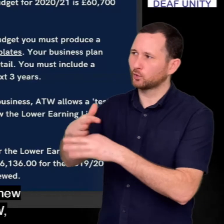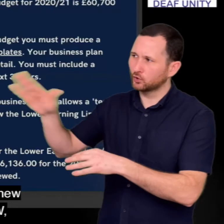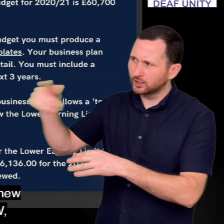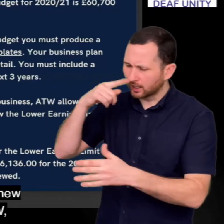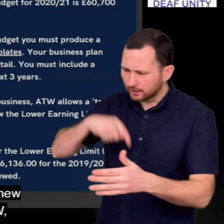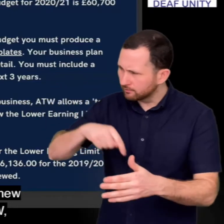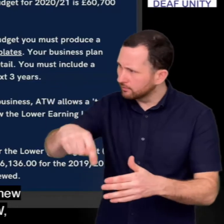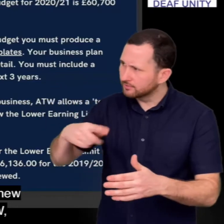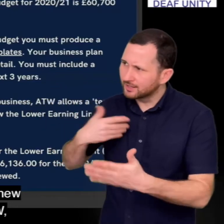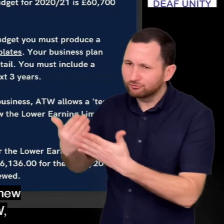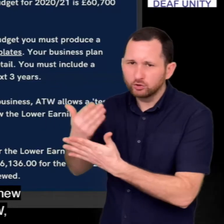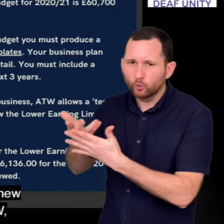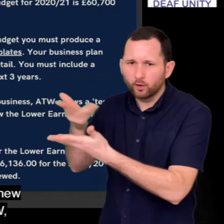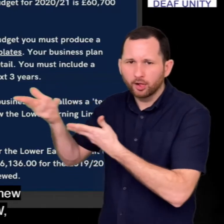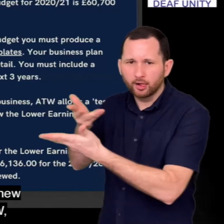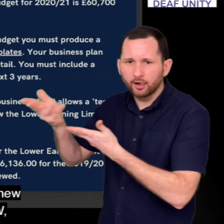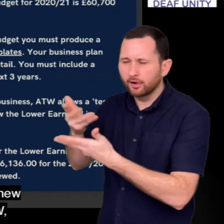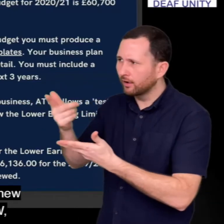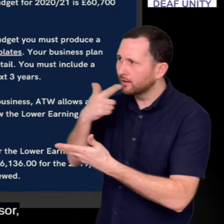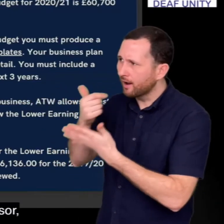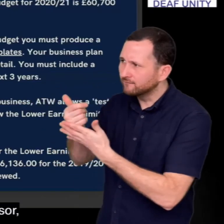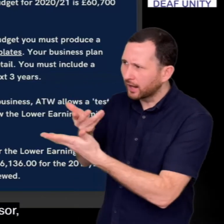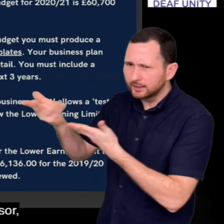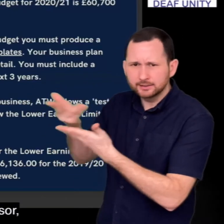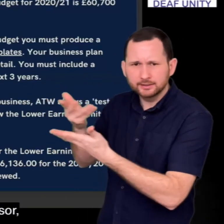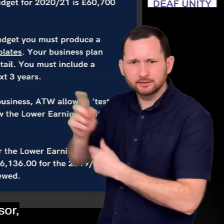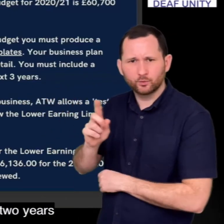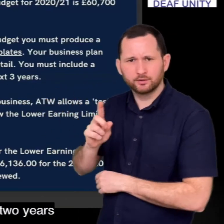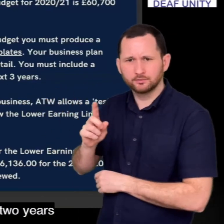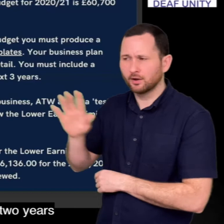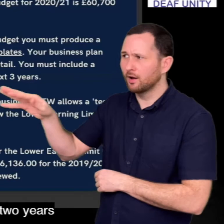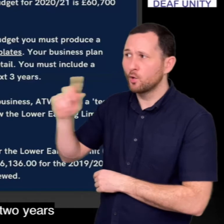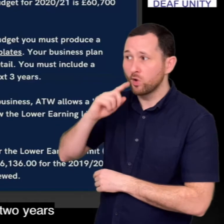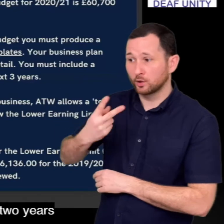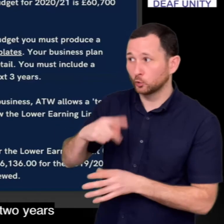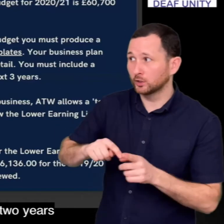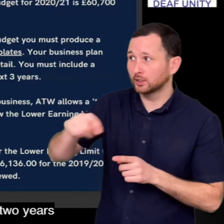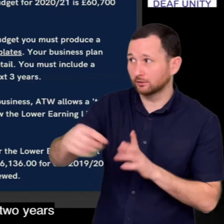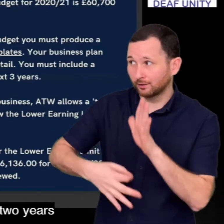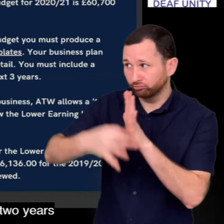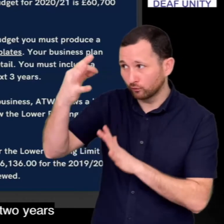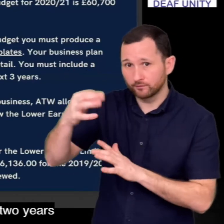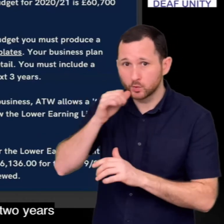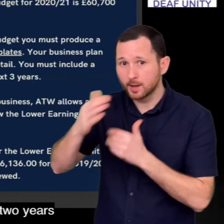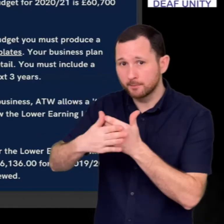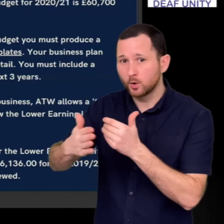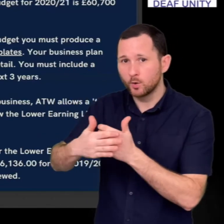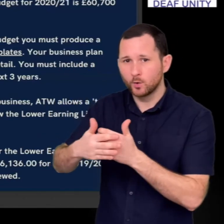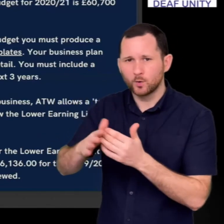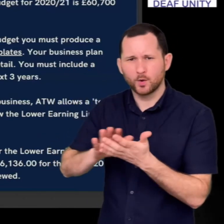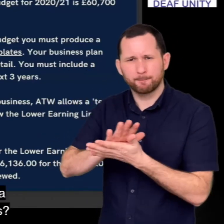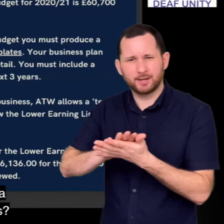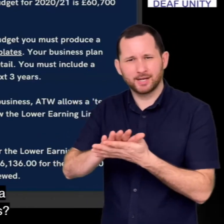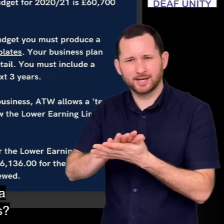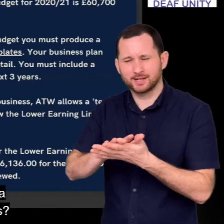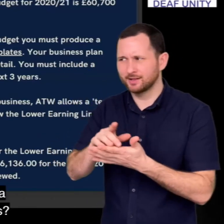renew your budget with ATW, you can say to the advisor, well, I've proved myself now for 2 years.